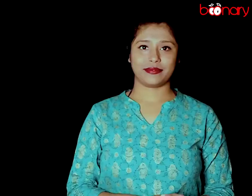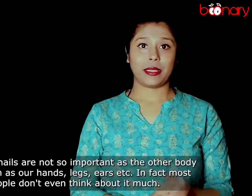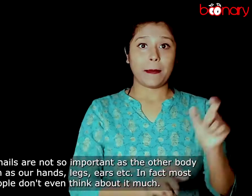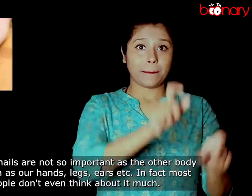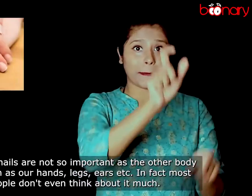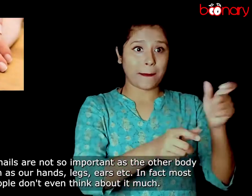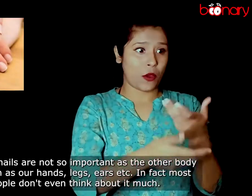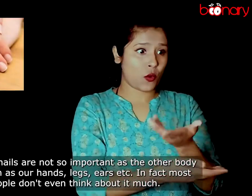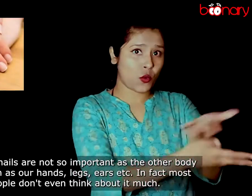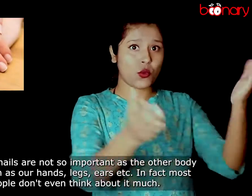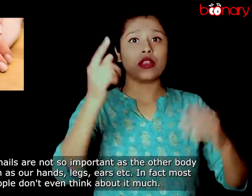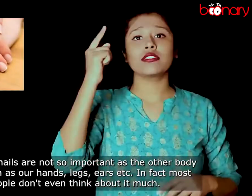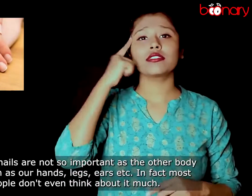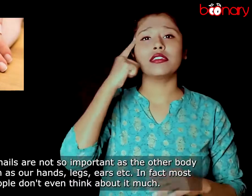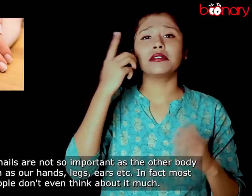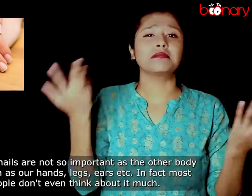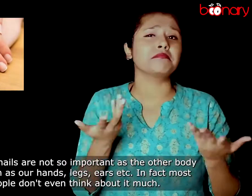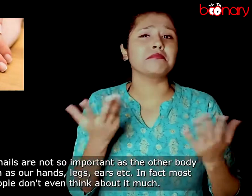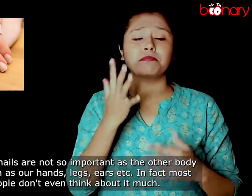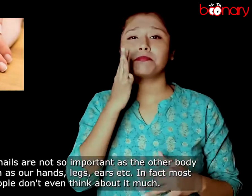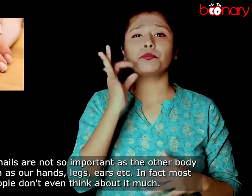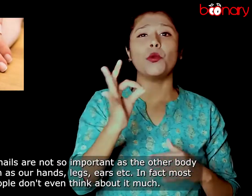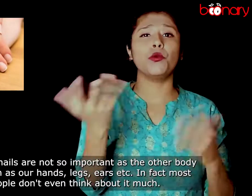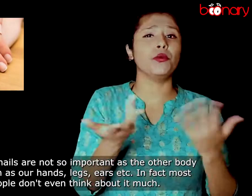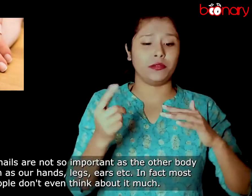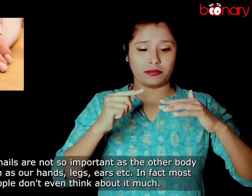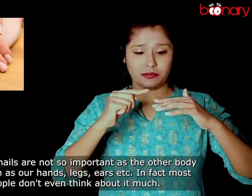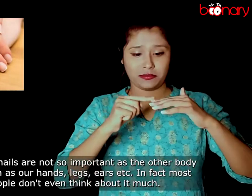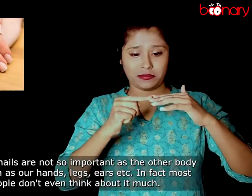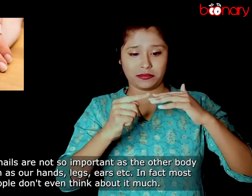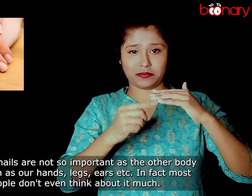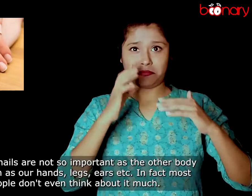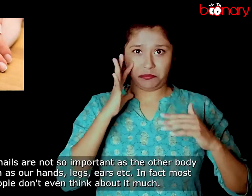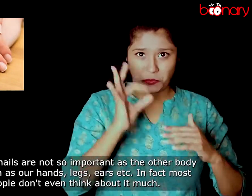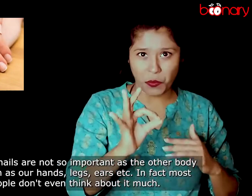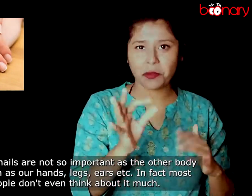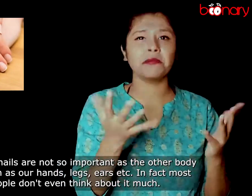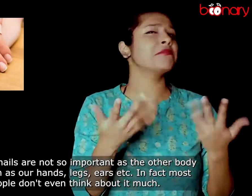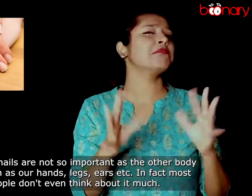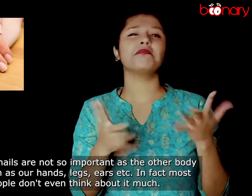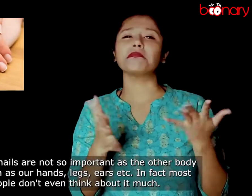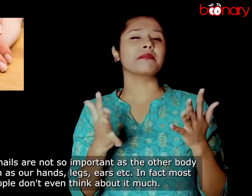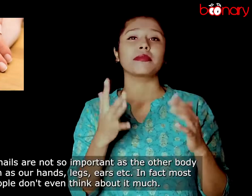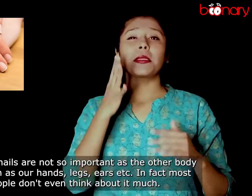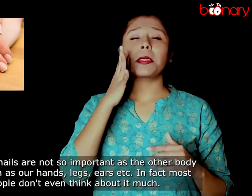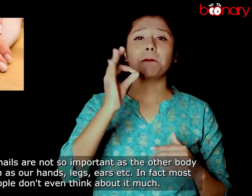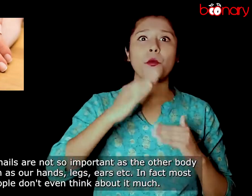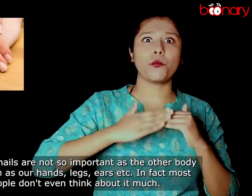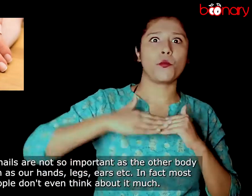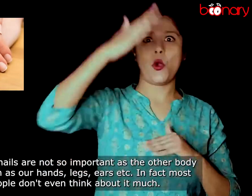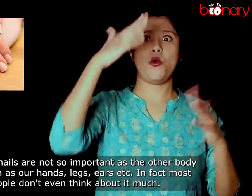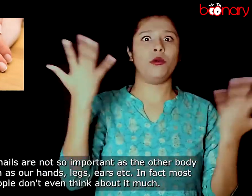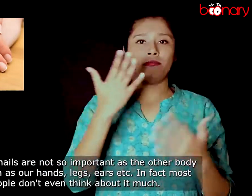For many, nails are not so important as the other body parts such as our